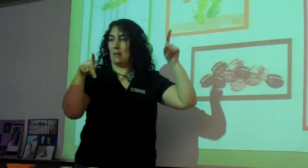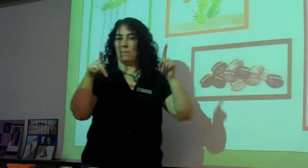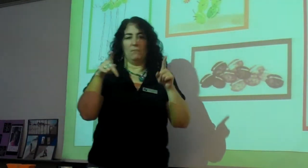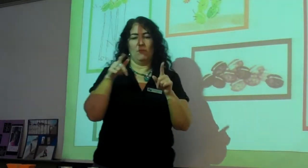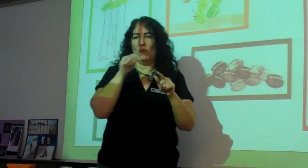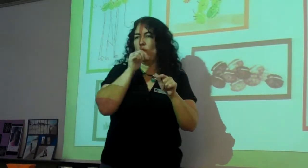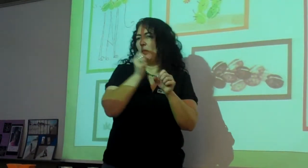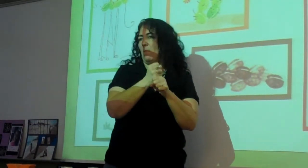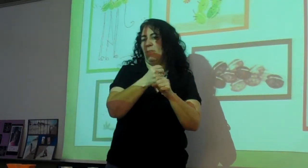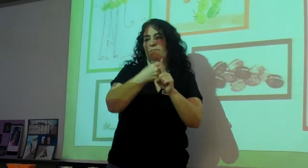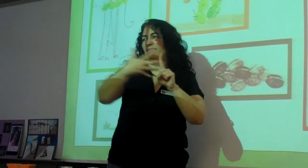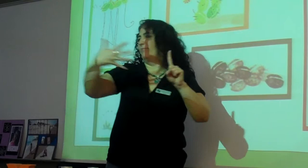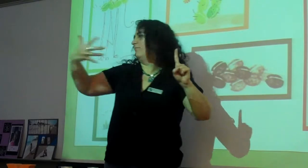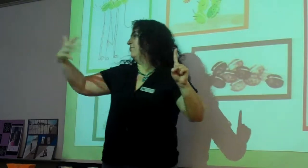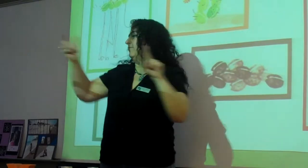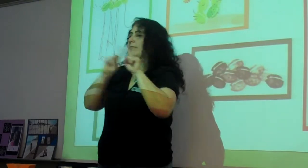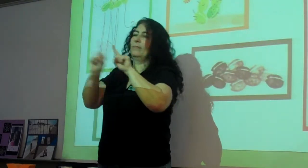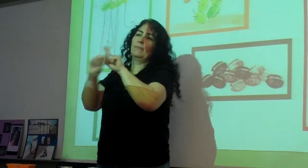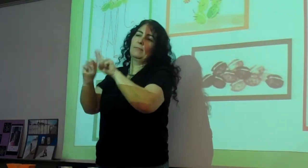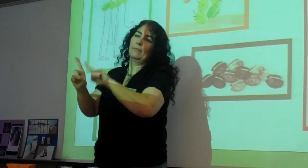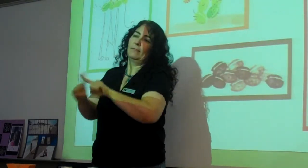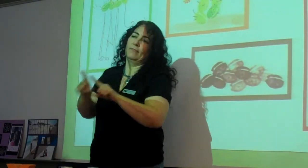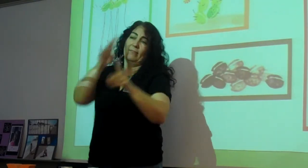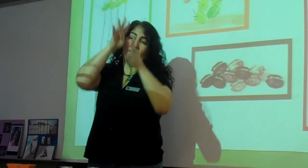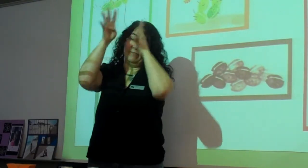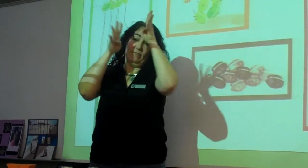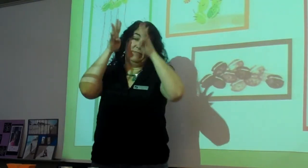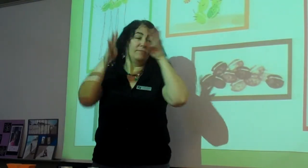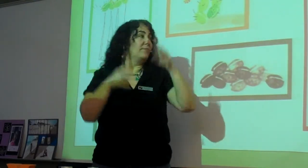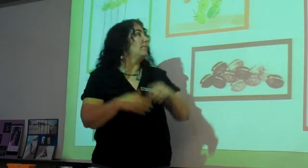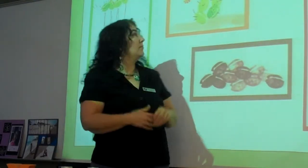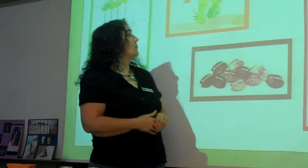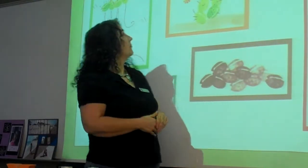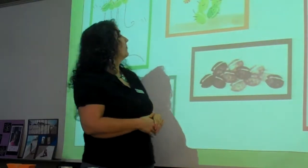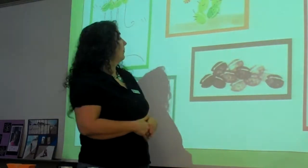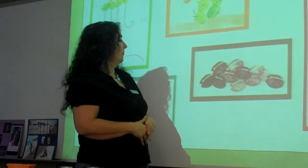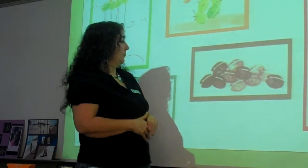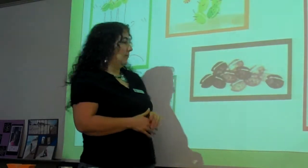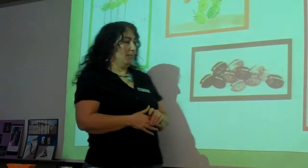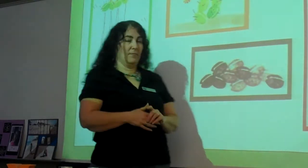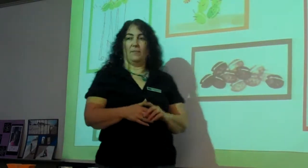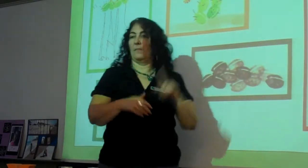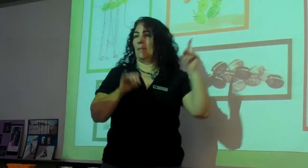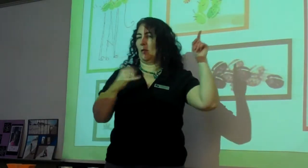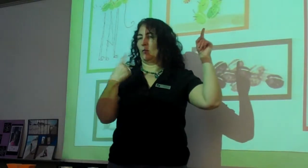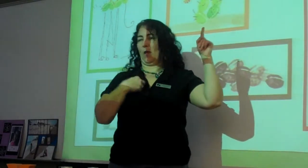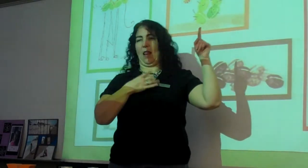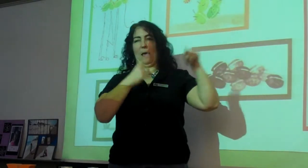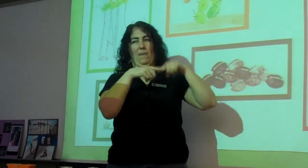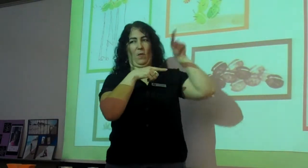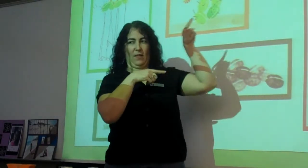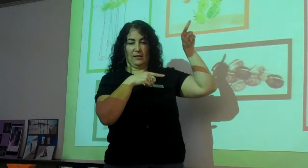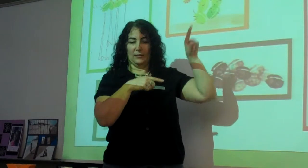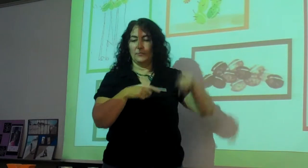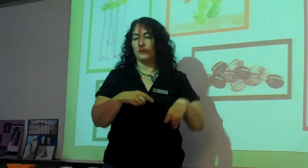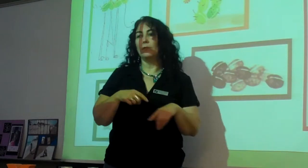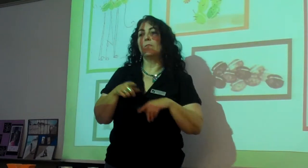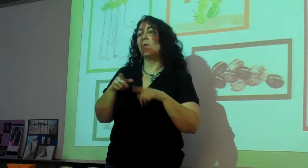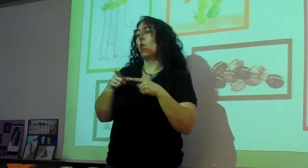But that one stamp, oh gosh, just endless ideas that I've been able to create as I go along with my scrapbooking. So that's why I